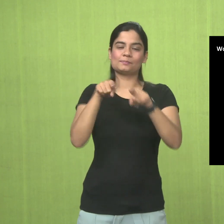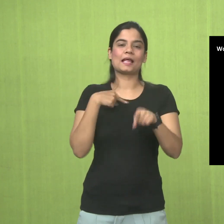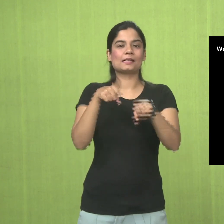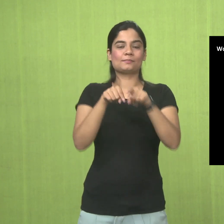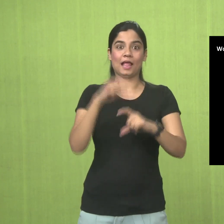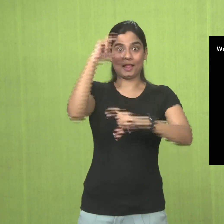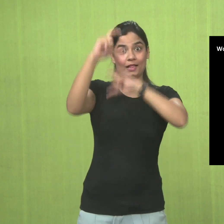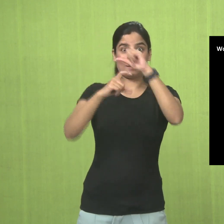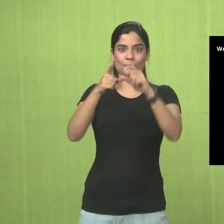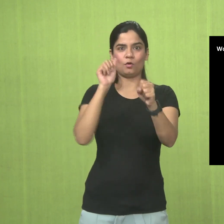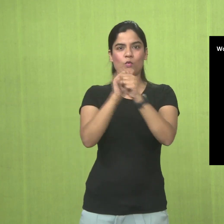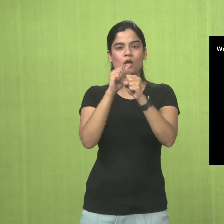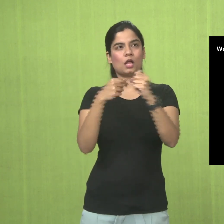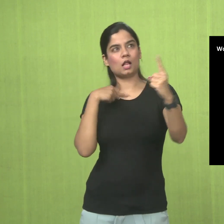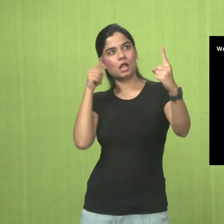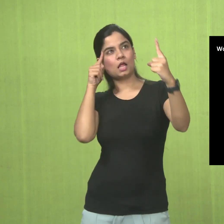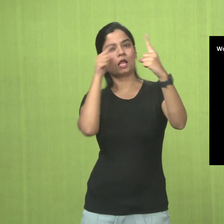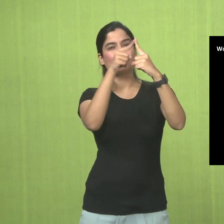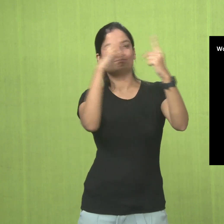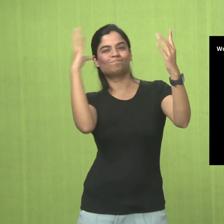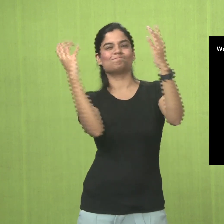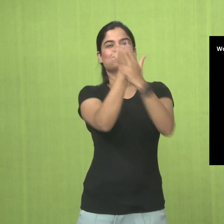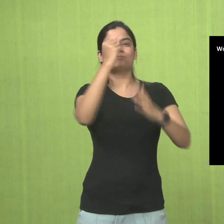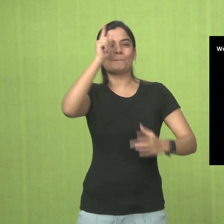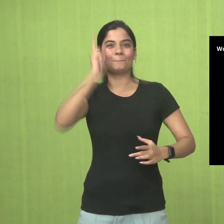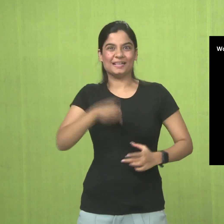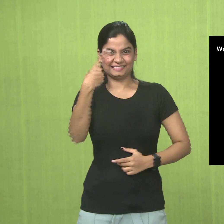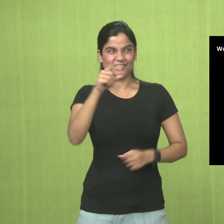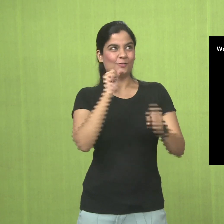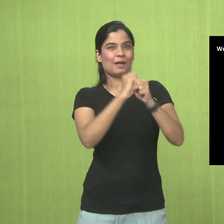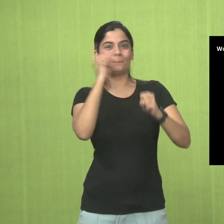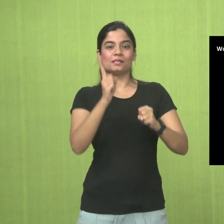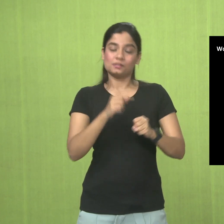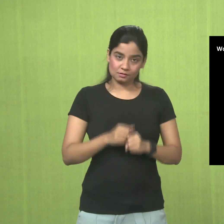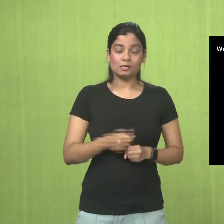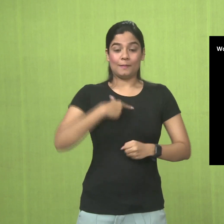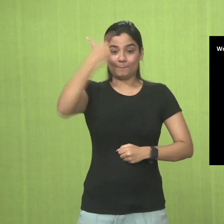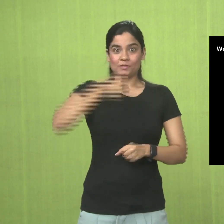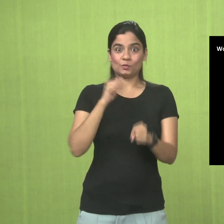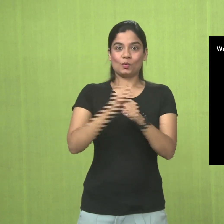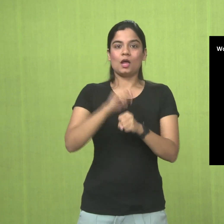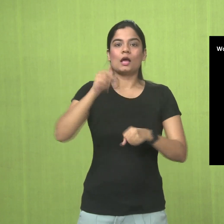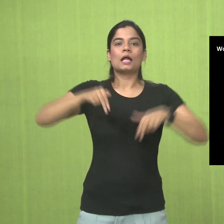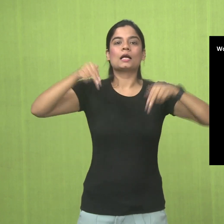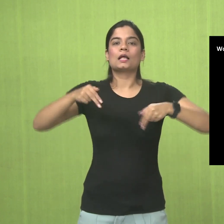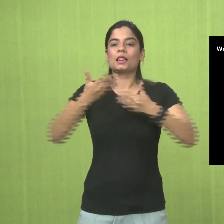In any company, there's a worker, right? We need to achieve our